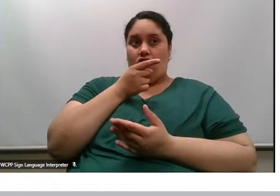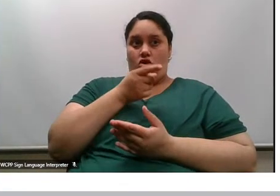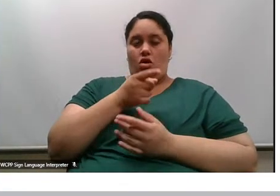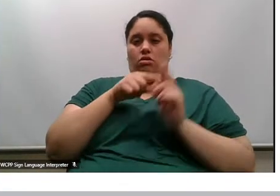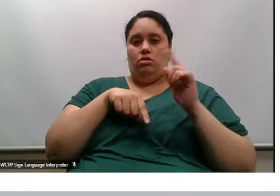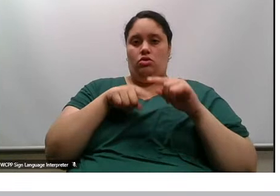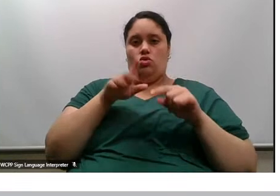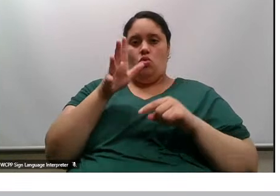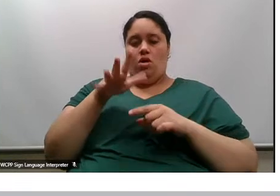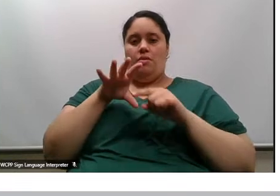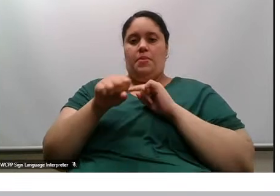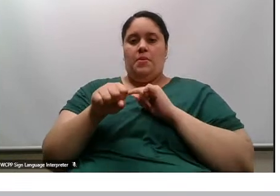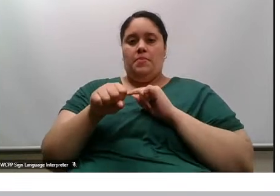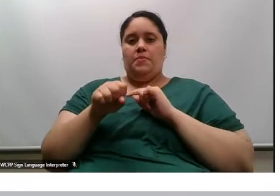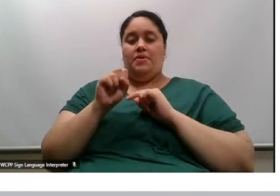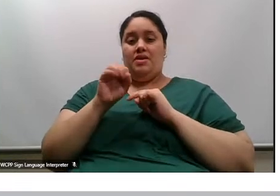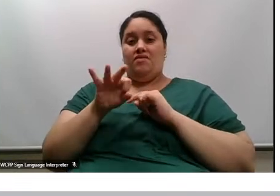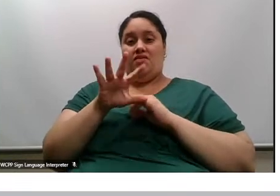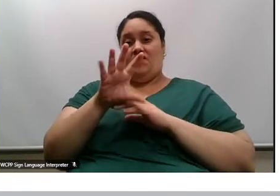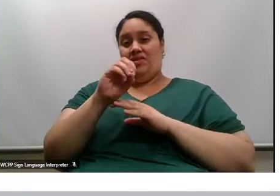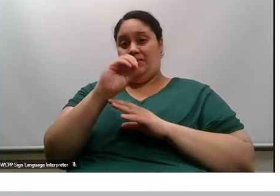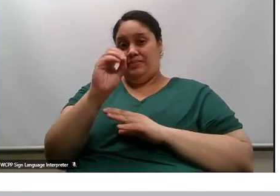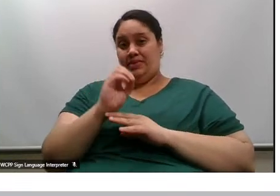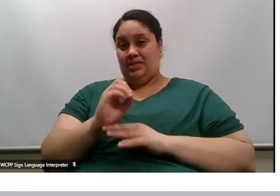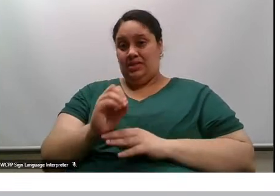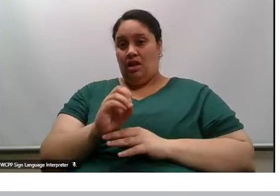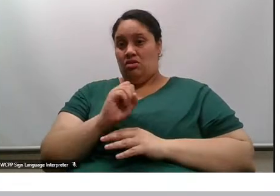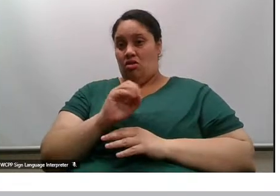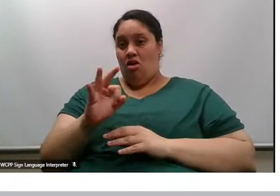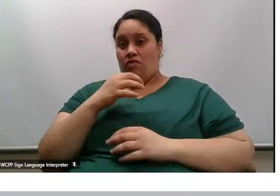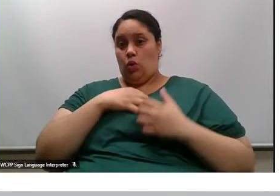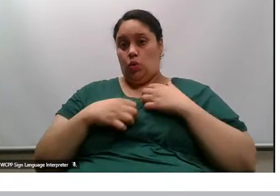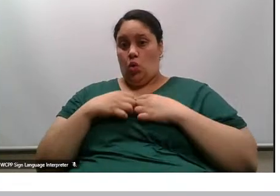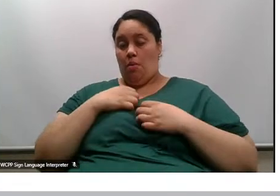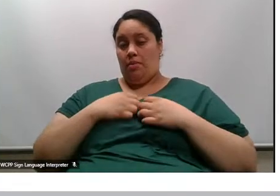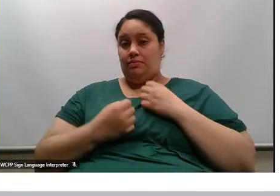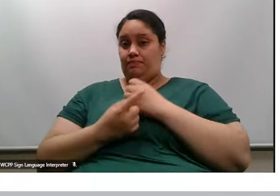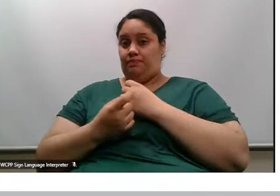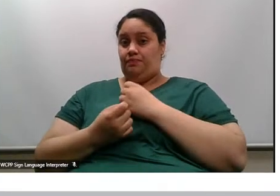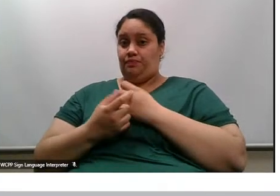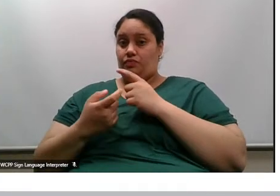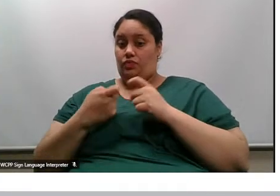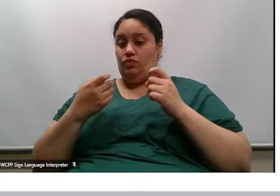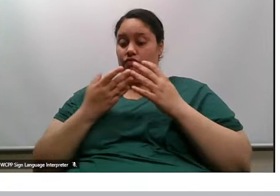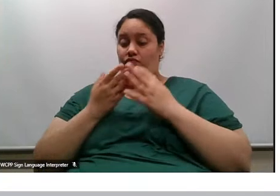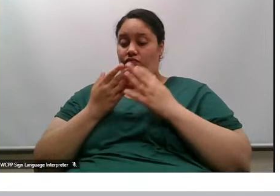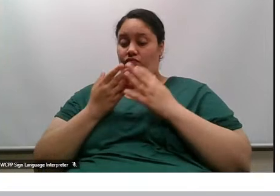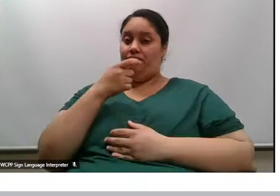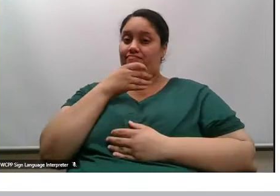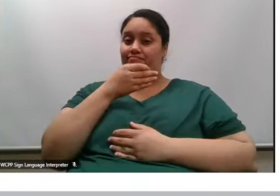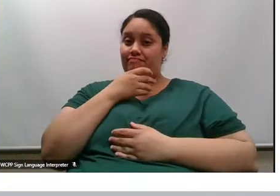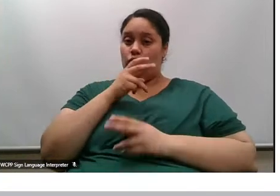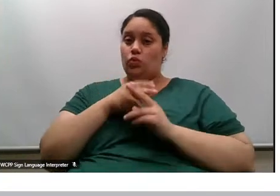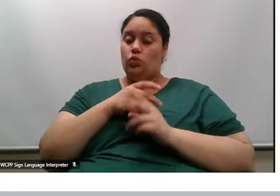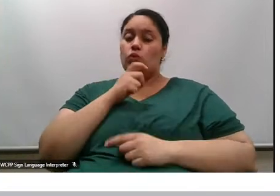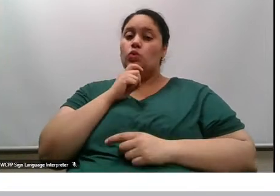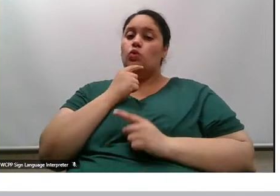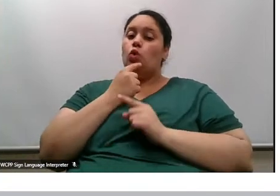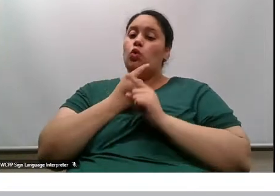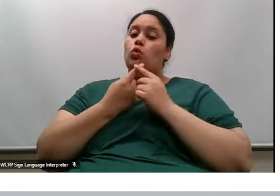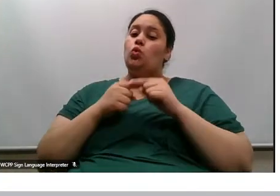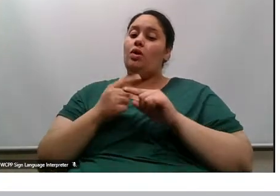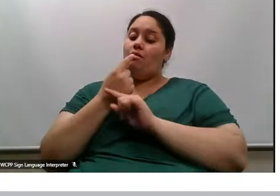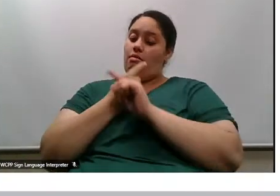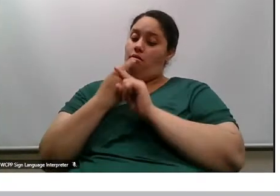going to find that if 50% of trauma is occasioned by liquor, during those hours, it's